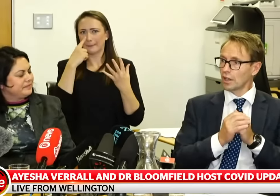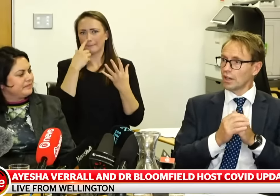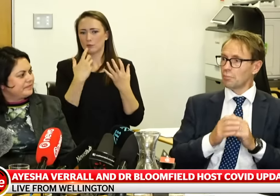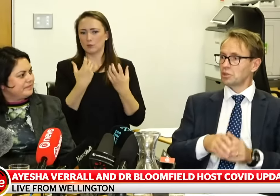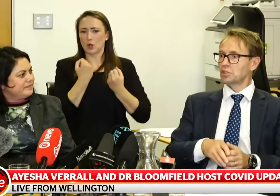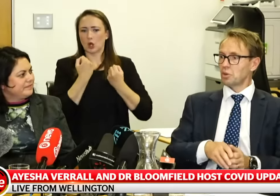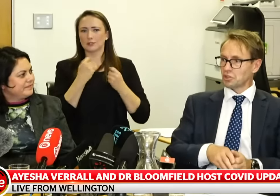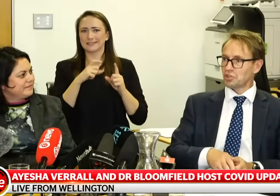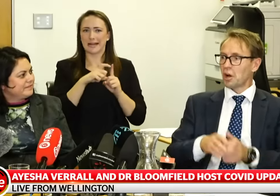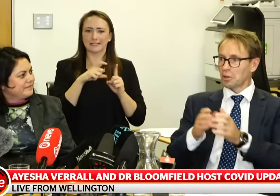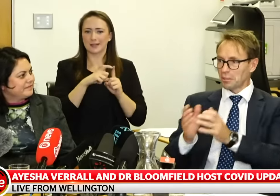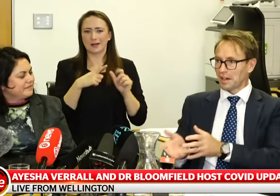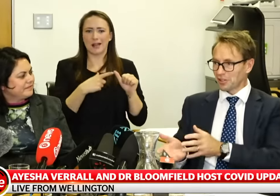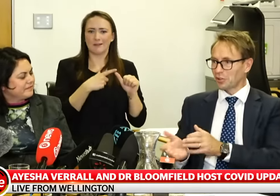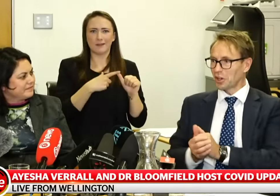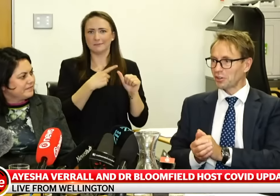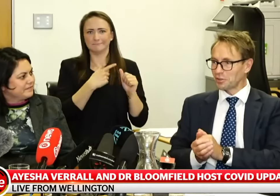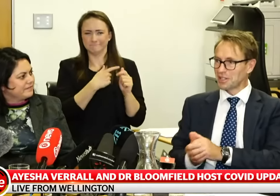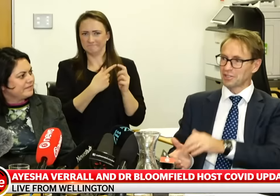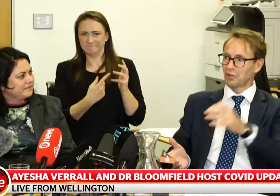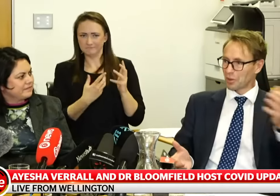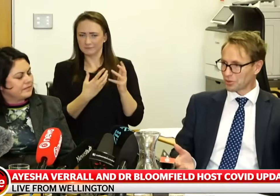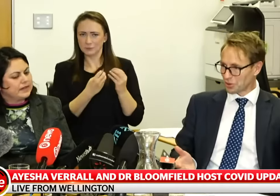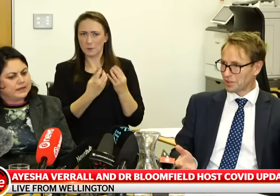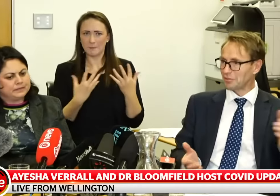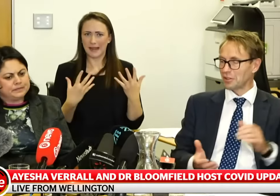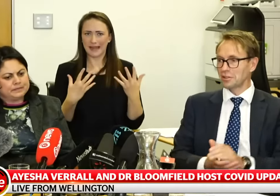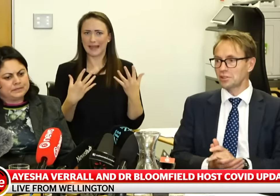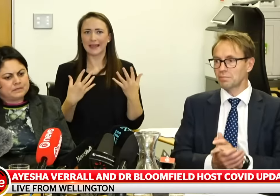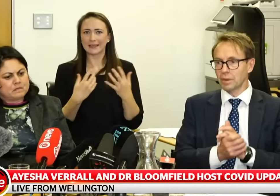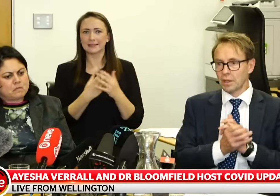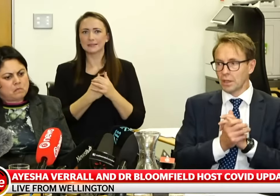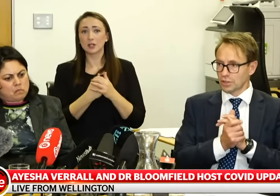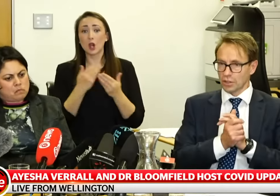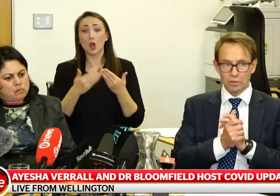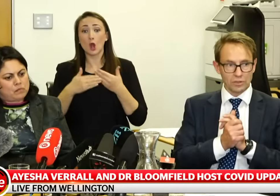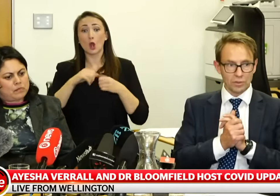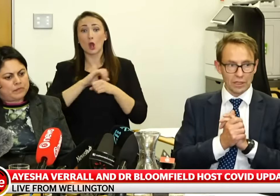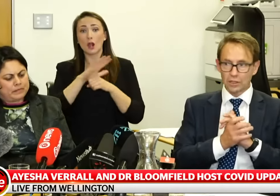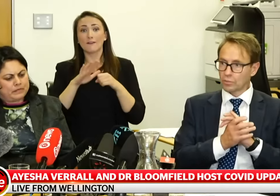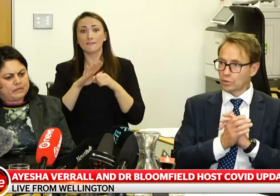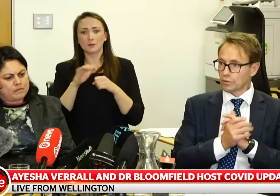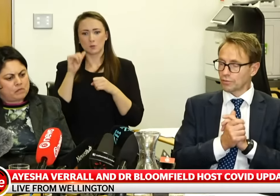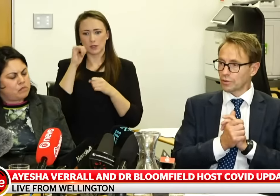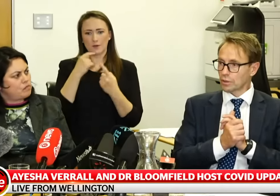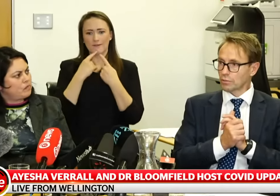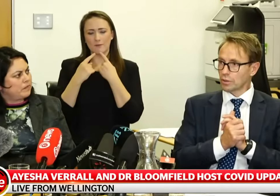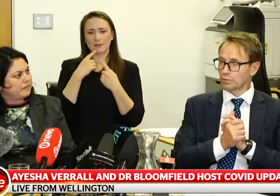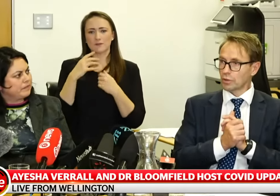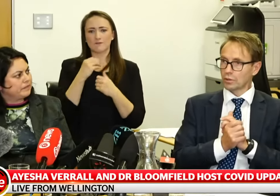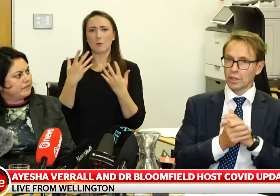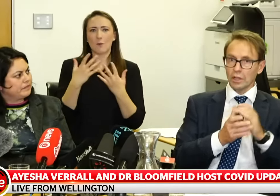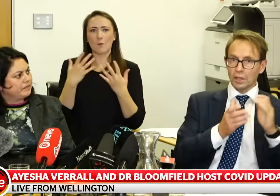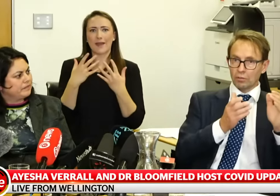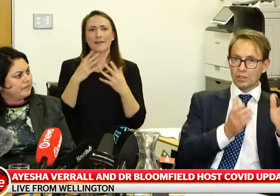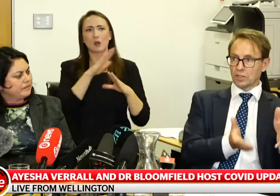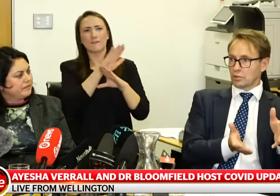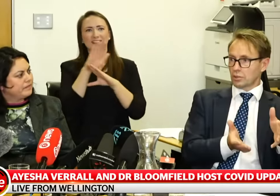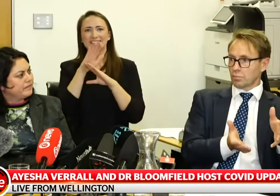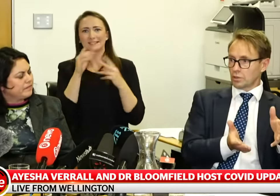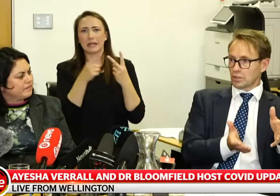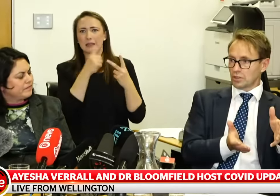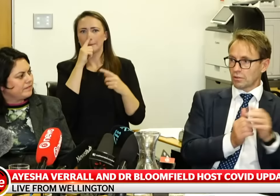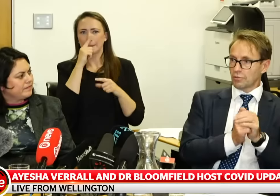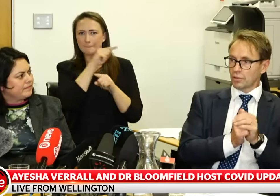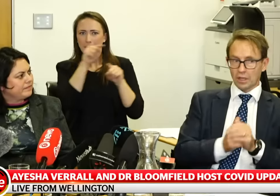variants. Most of what's known about long COVID is from those earlier variants. So it's really an emerging field, and we've got